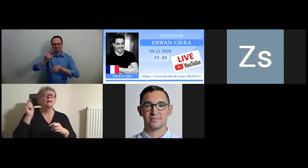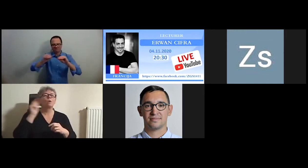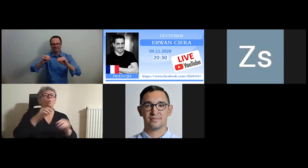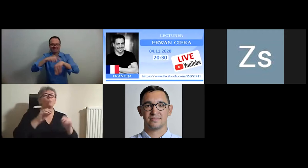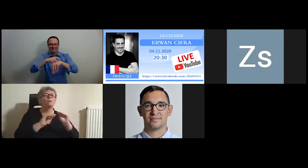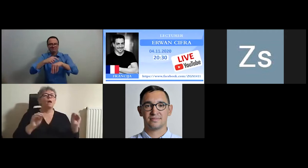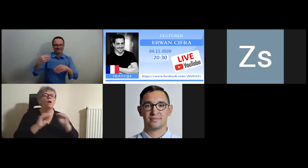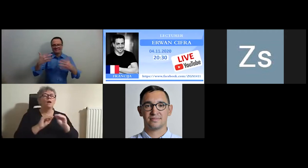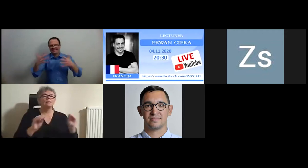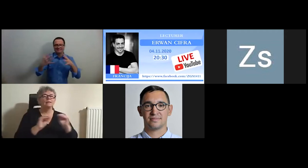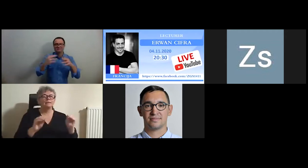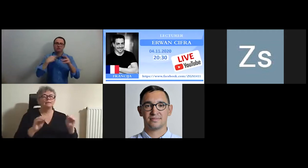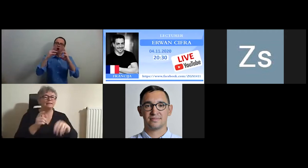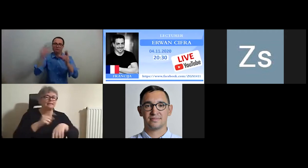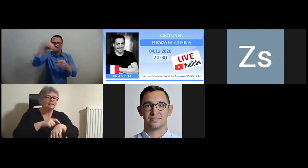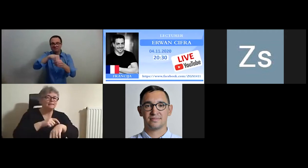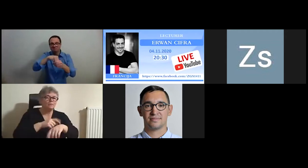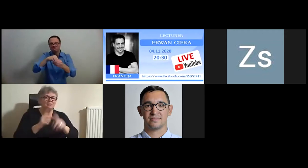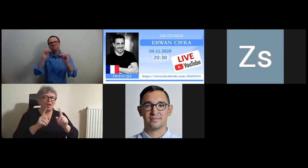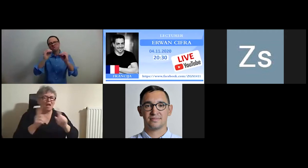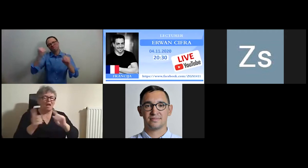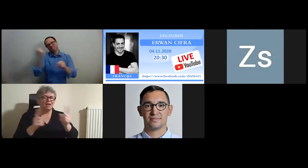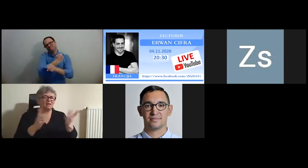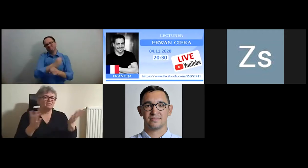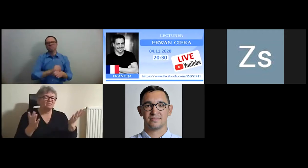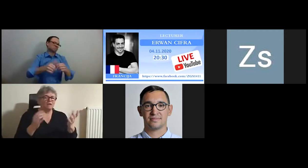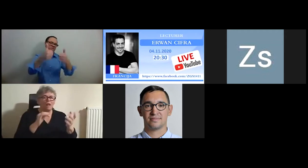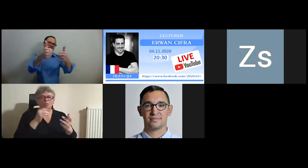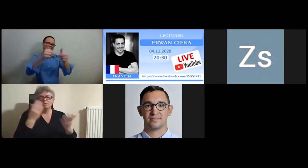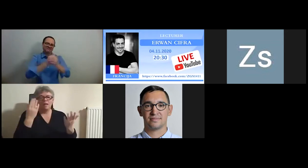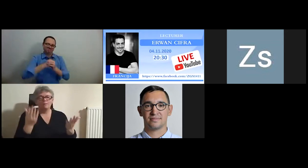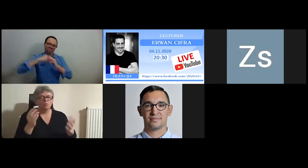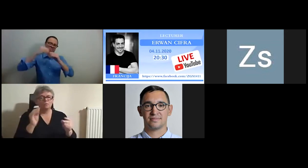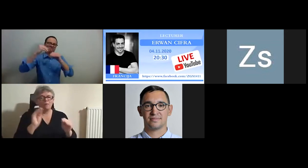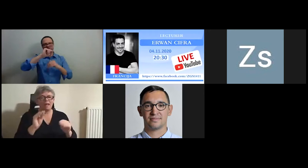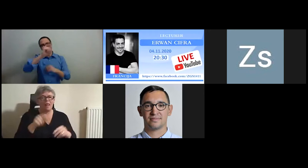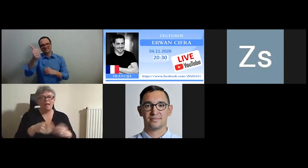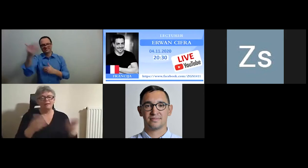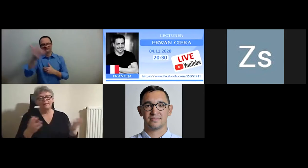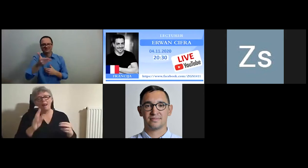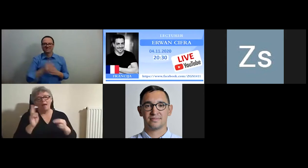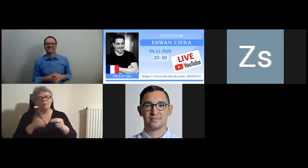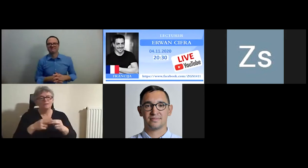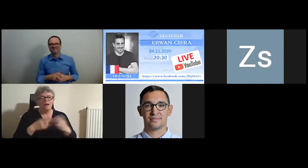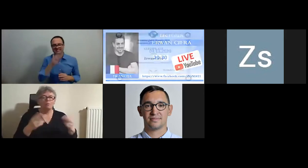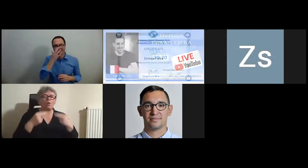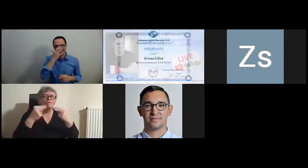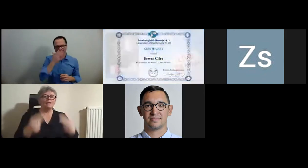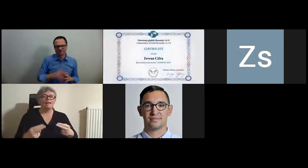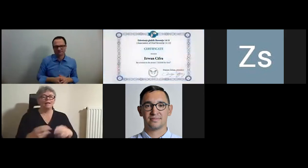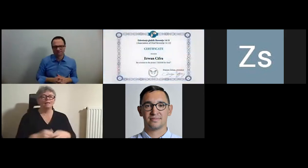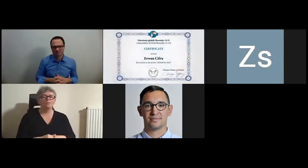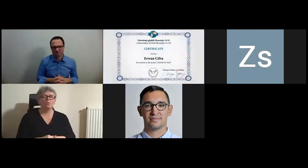Somebody who lived in France was traveling to Mexico to give some